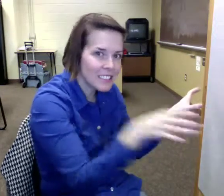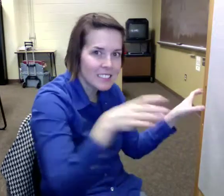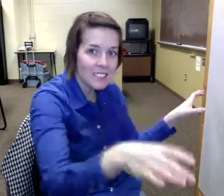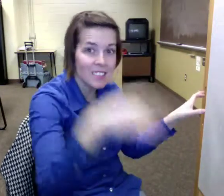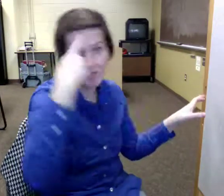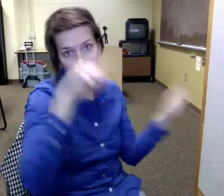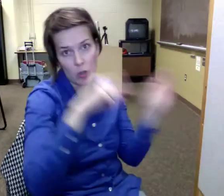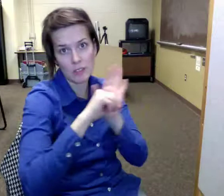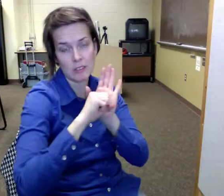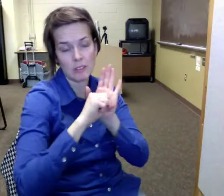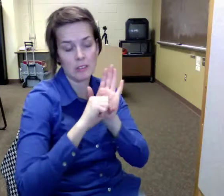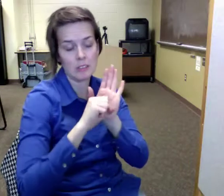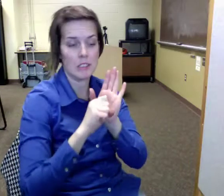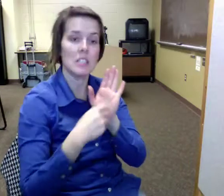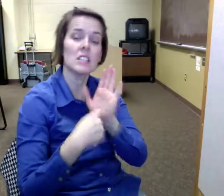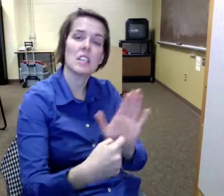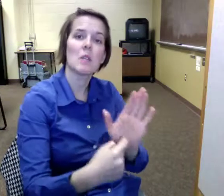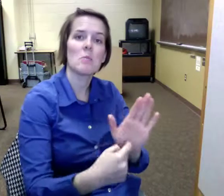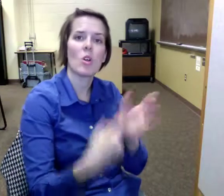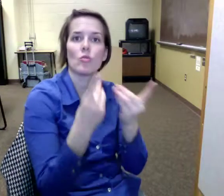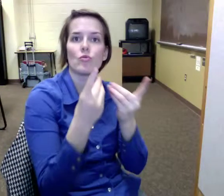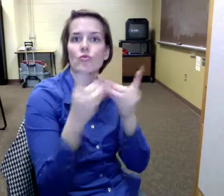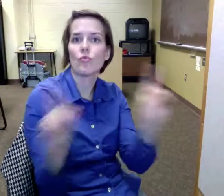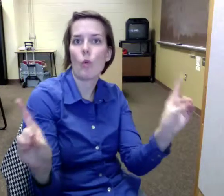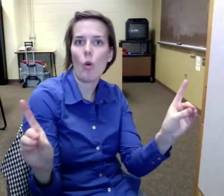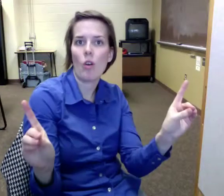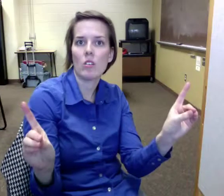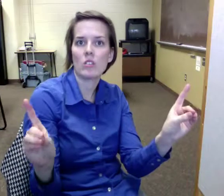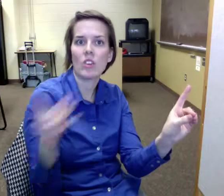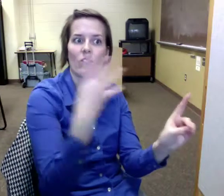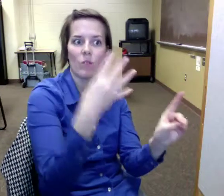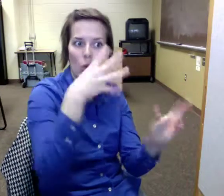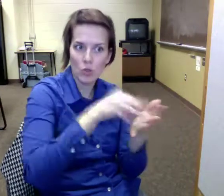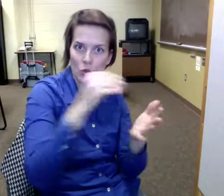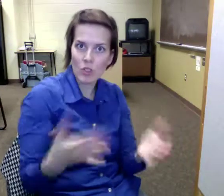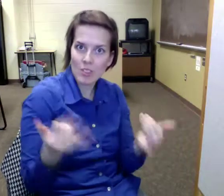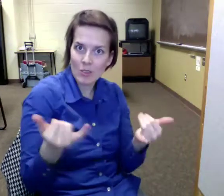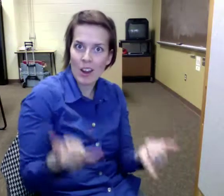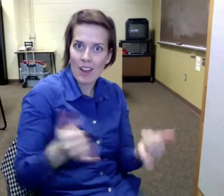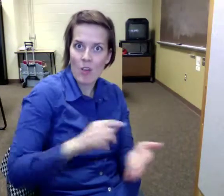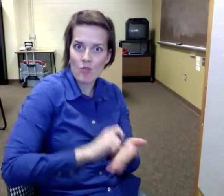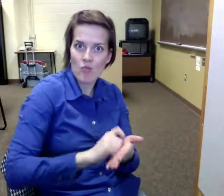own class are writing their term papers on divorce, which is a very broad topic. So if you break that broad